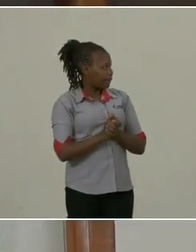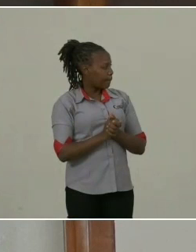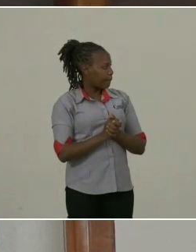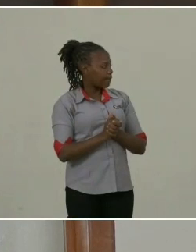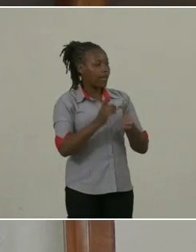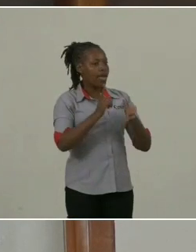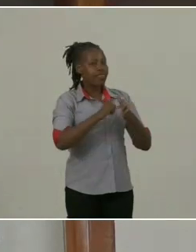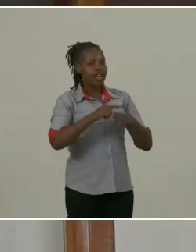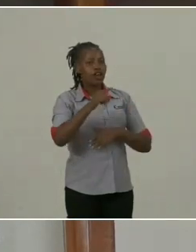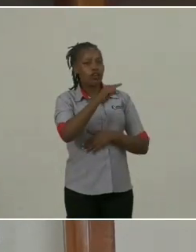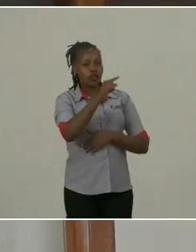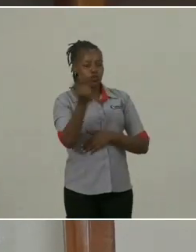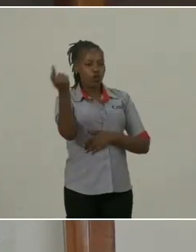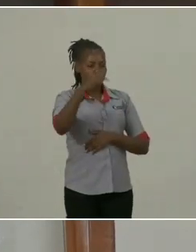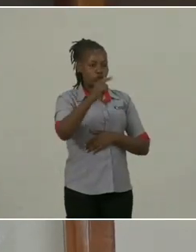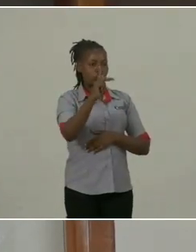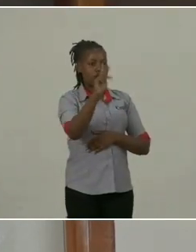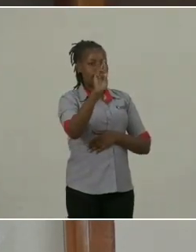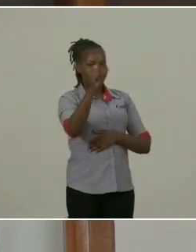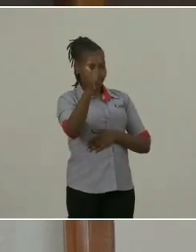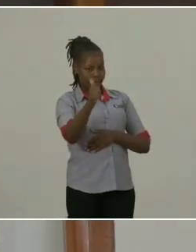then you come to KRA,